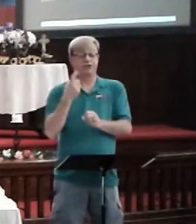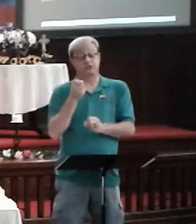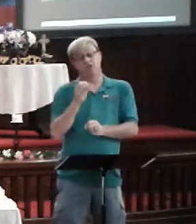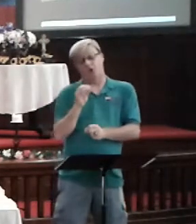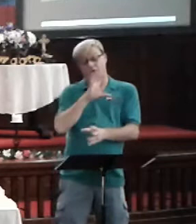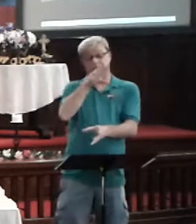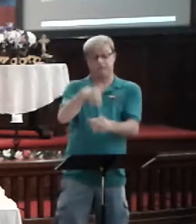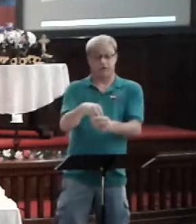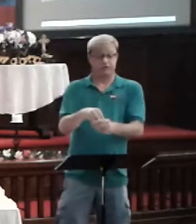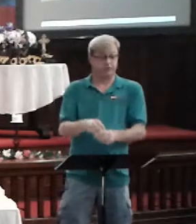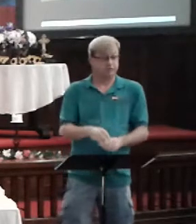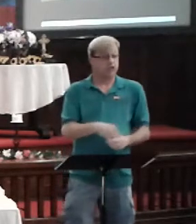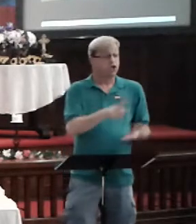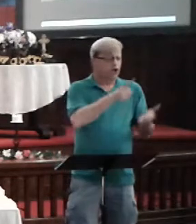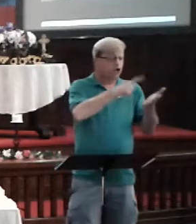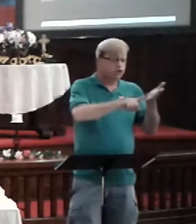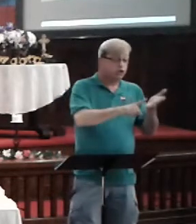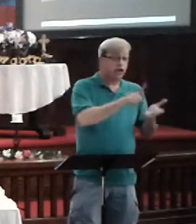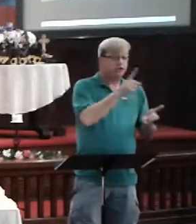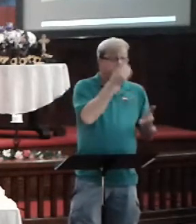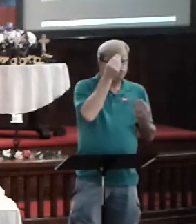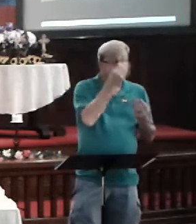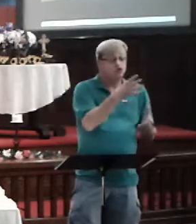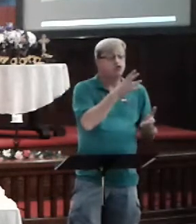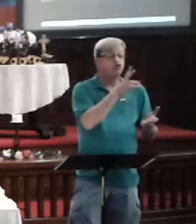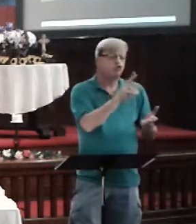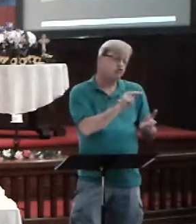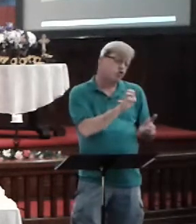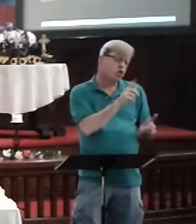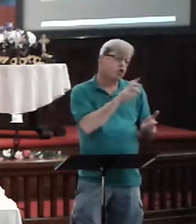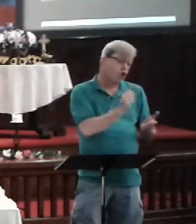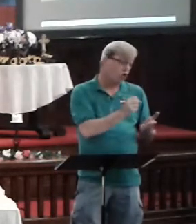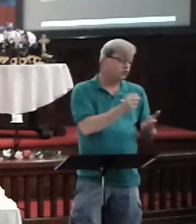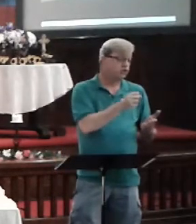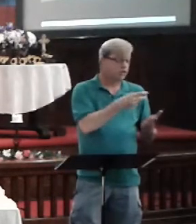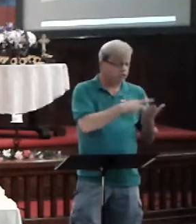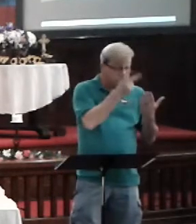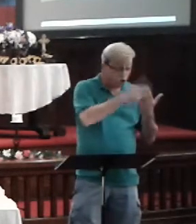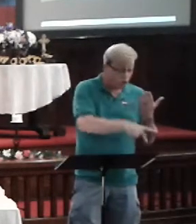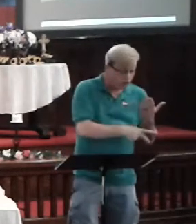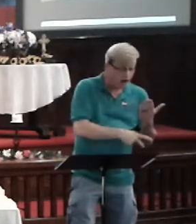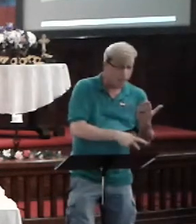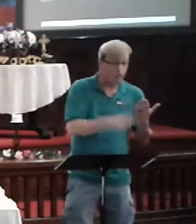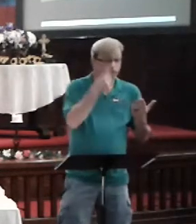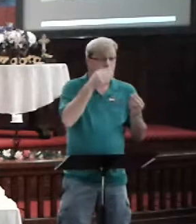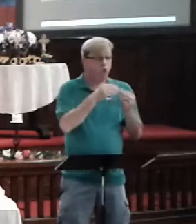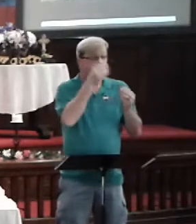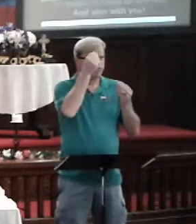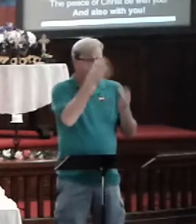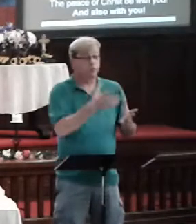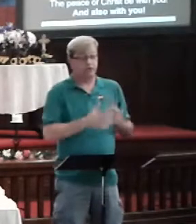check the news and notes section of the bulletin for details and more on these and more upcoming events.